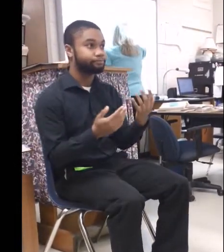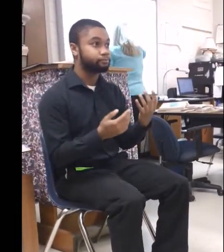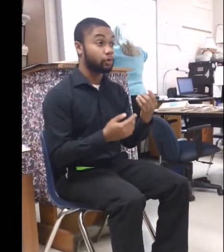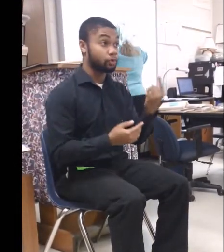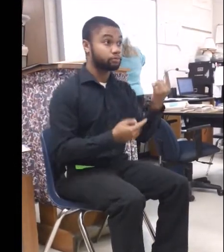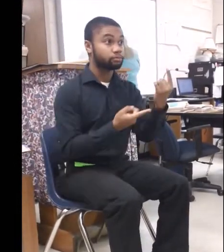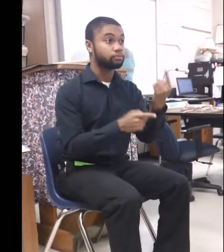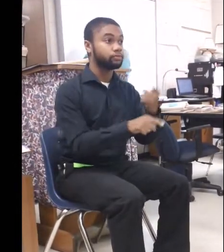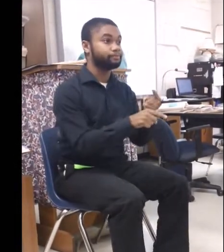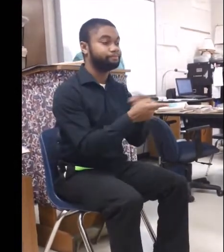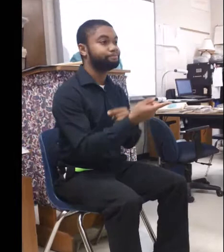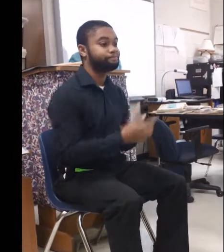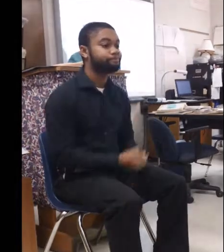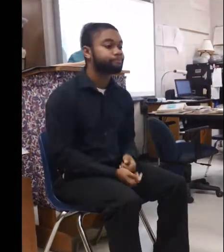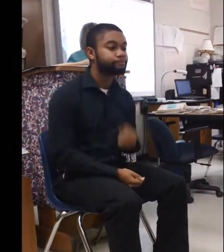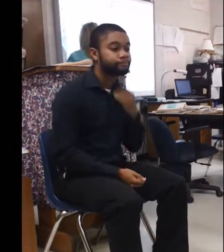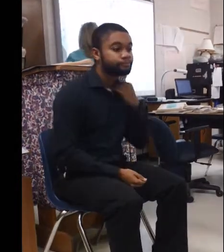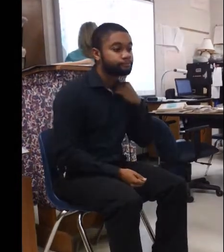b.